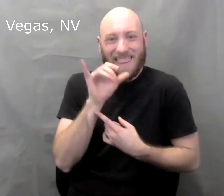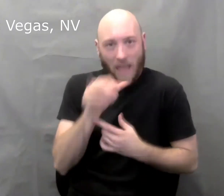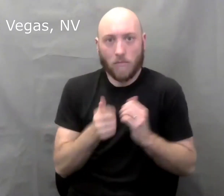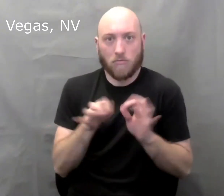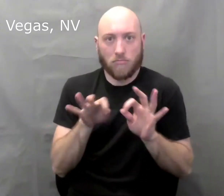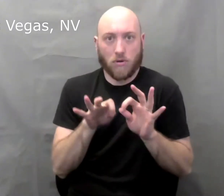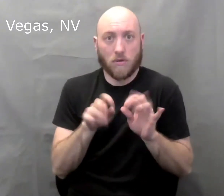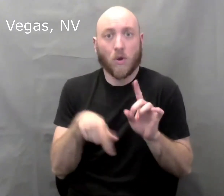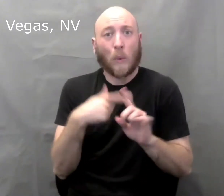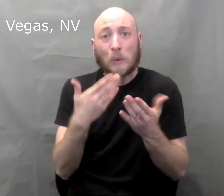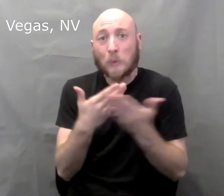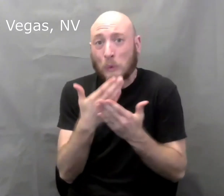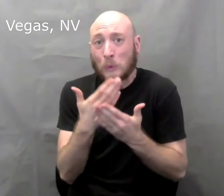sobriety. I couldn't